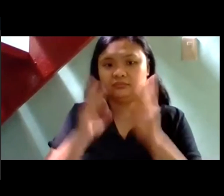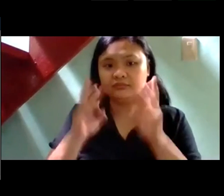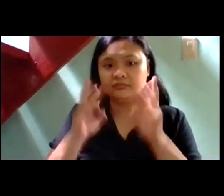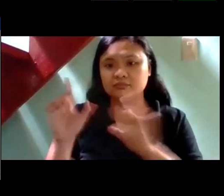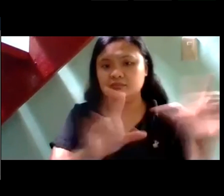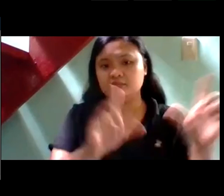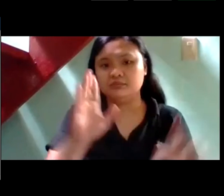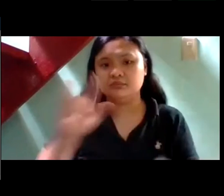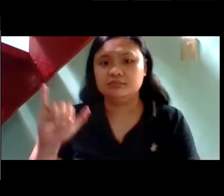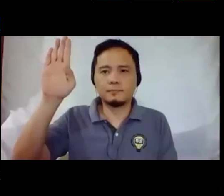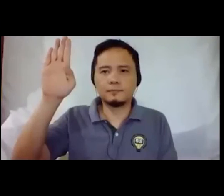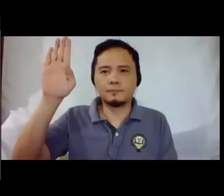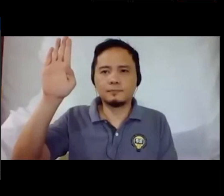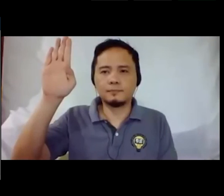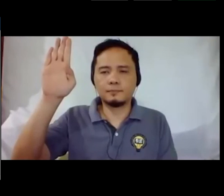Okay.